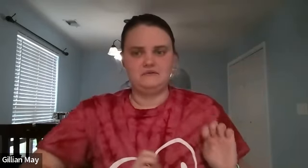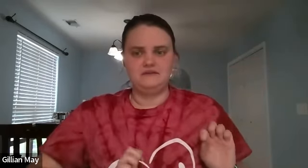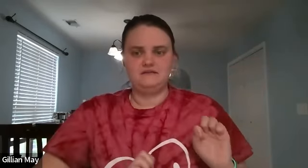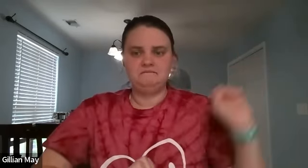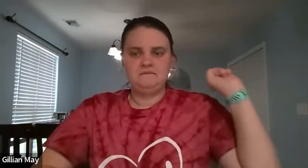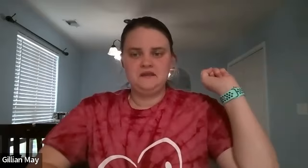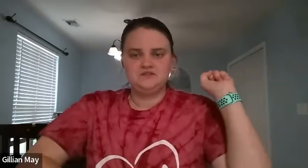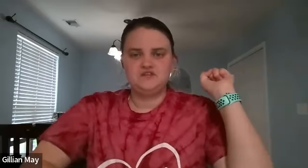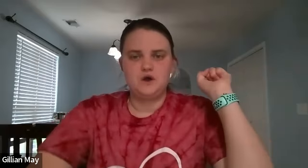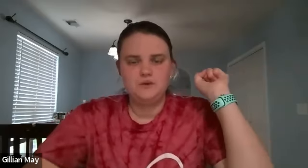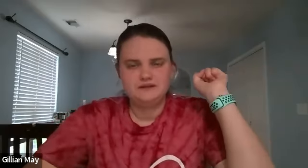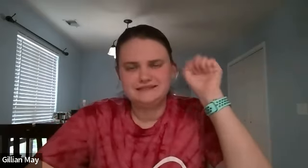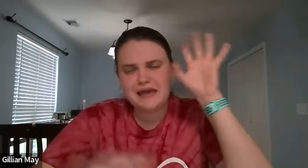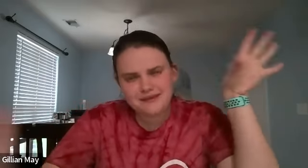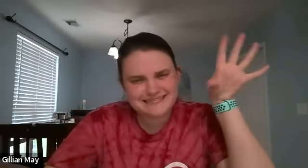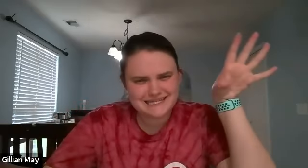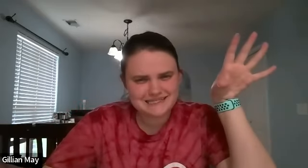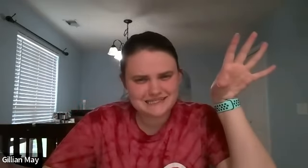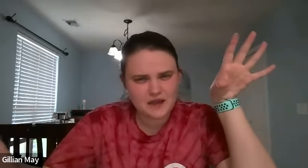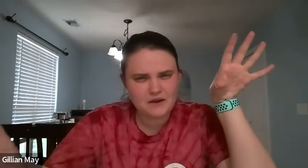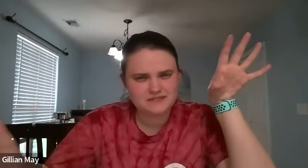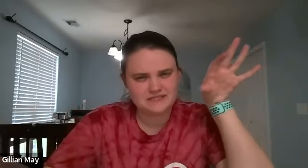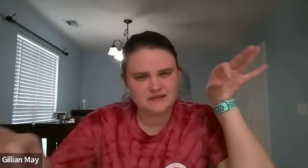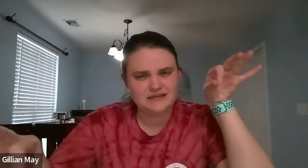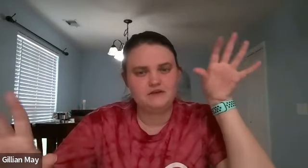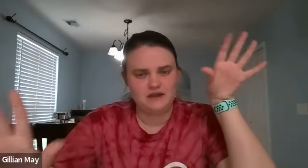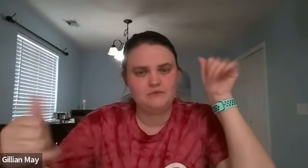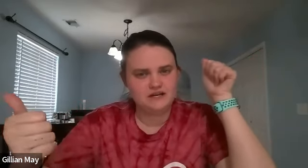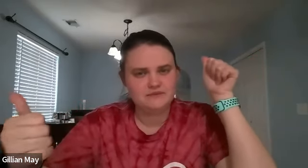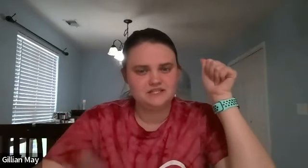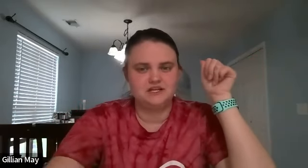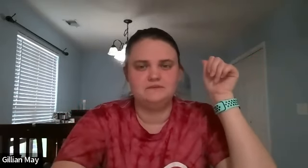there. So that makes sense how I was explaining. Okay, wanted to make sure.